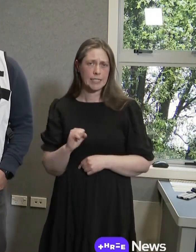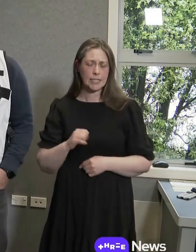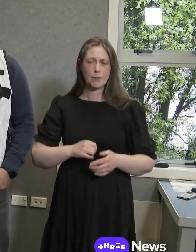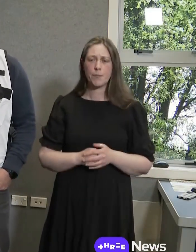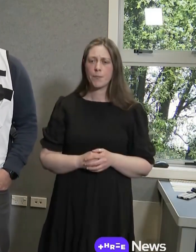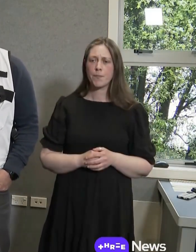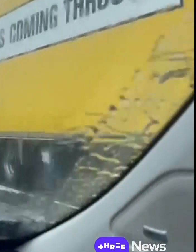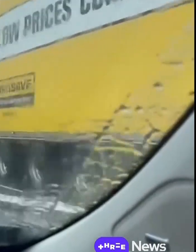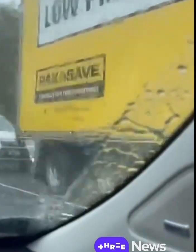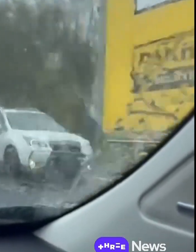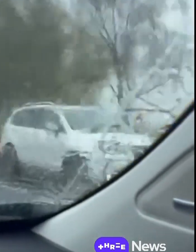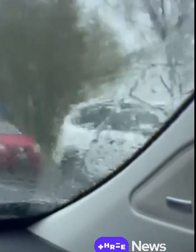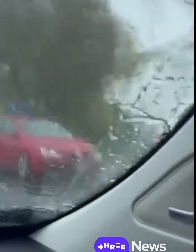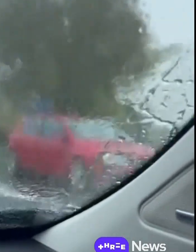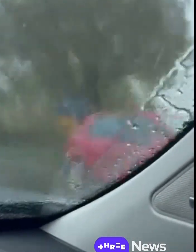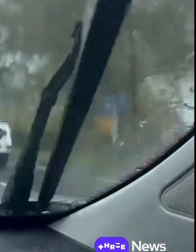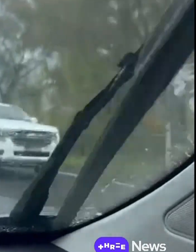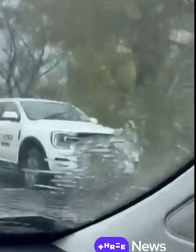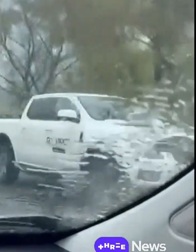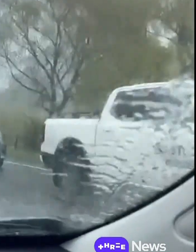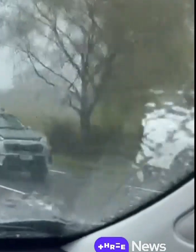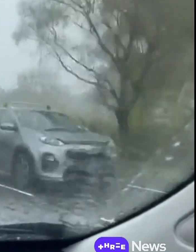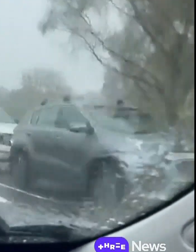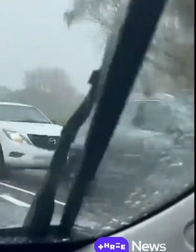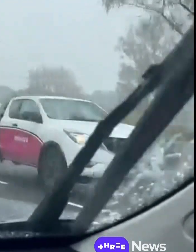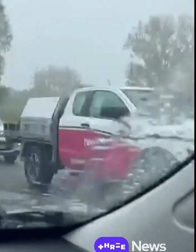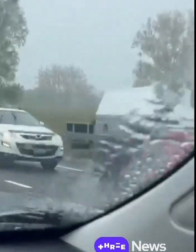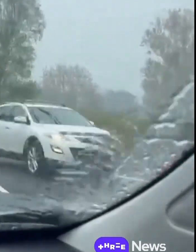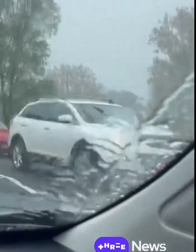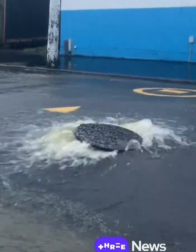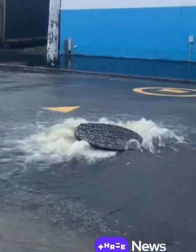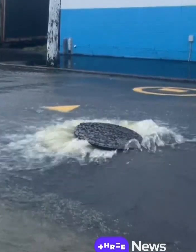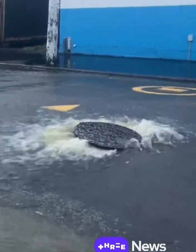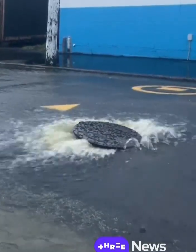As we said, road closures to the north and south of us at Milton